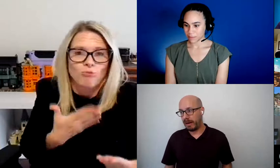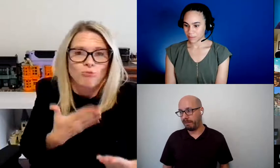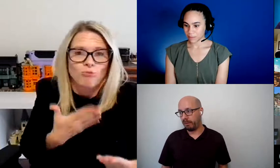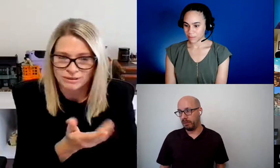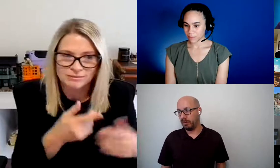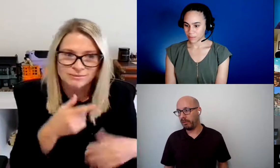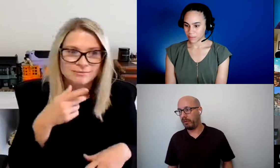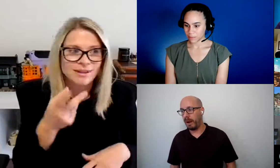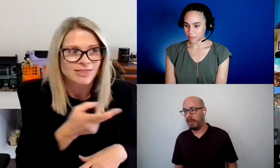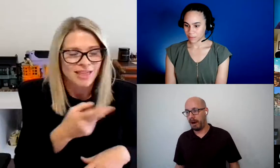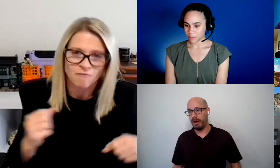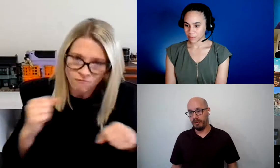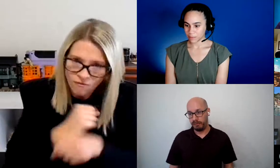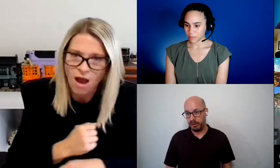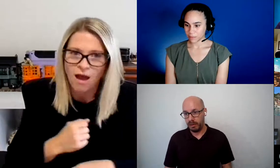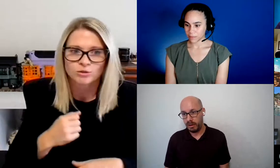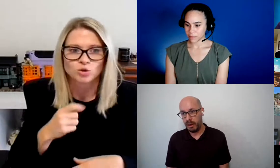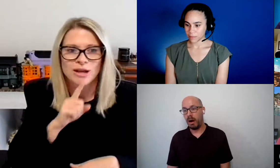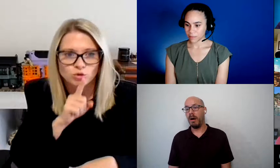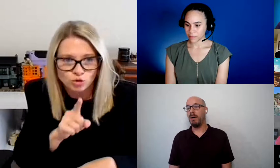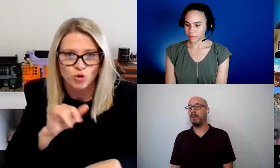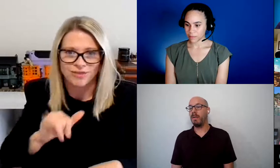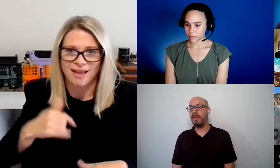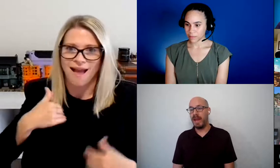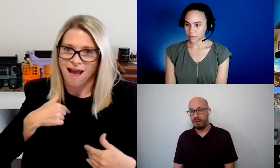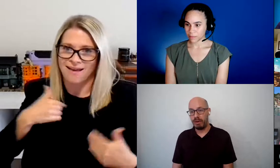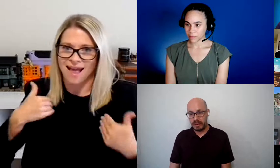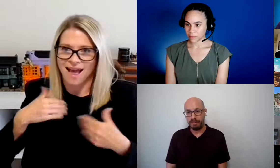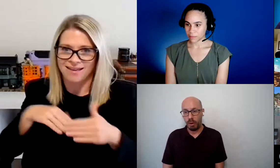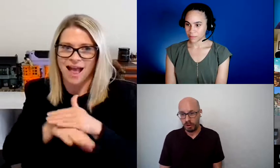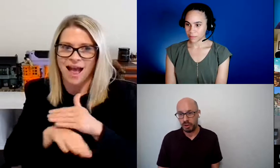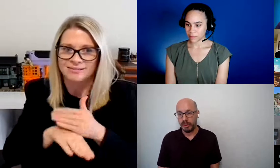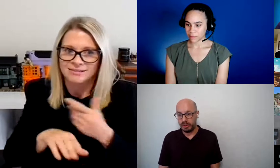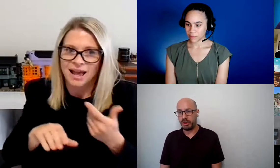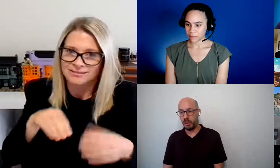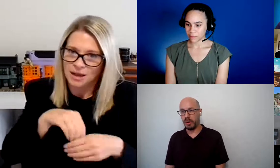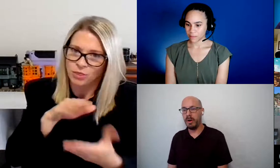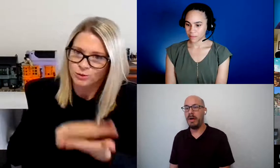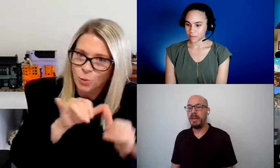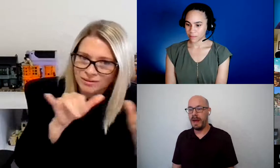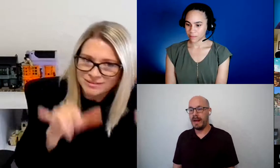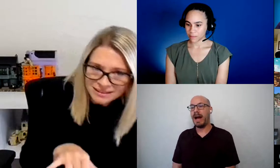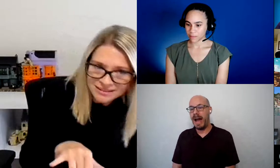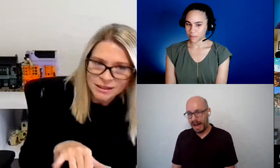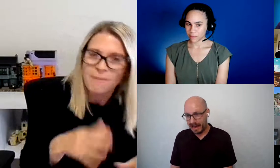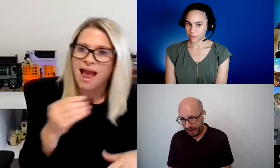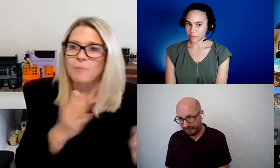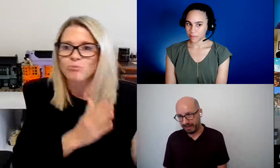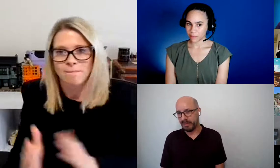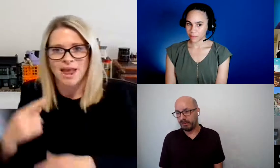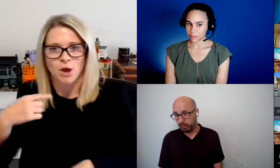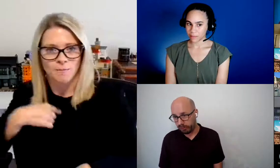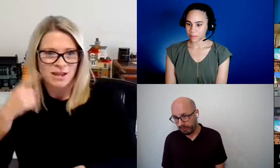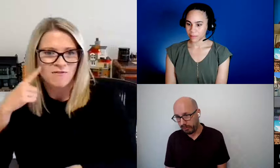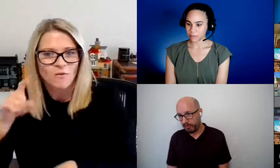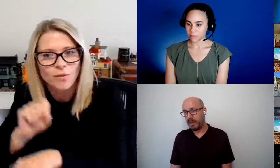grateful to my parents. They really fought to ensure that I had access in the school system,